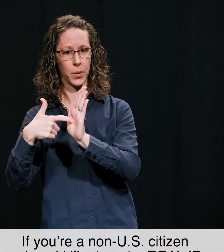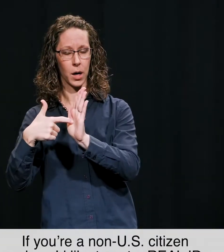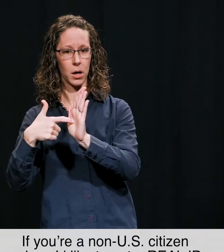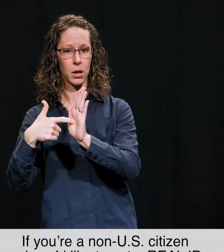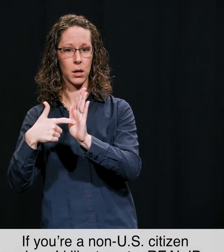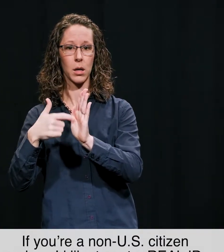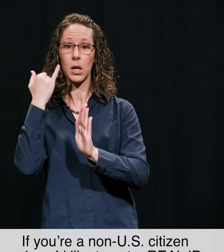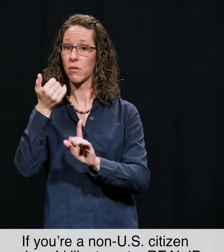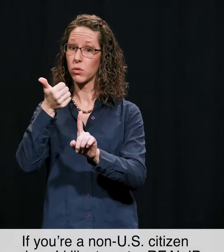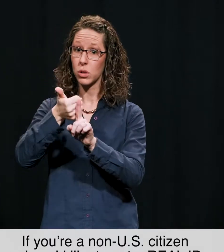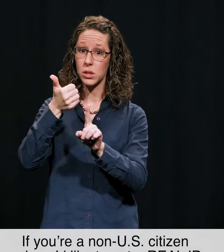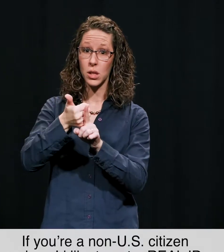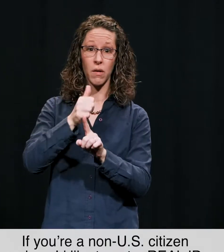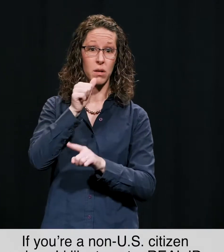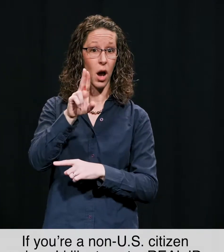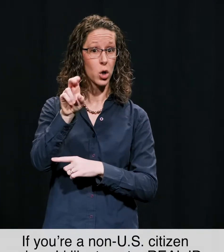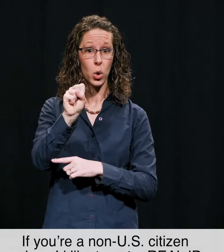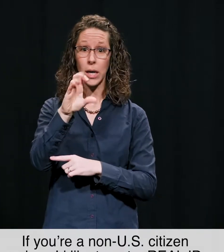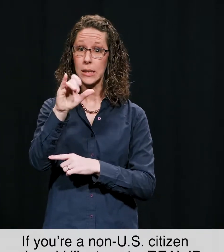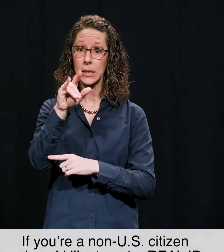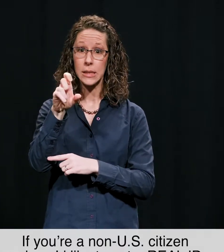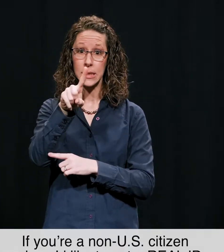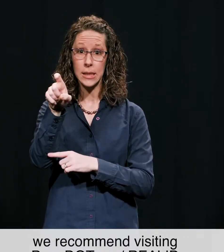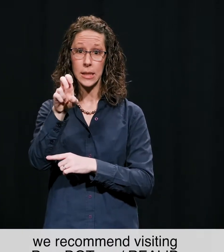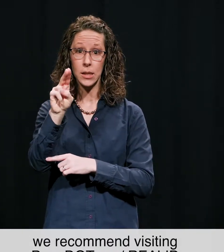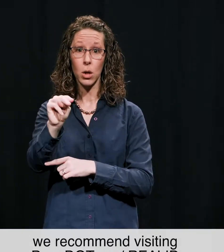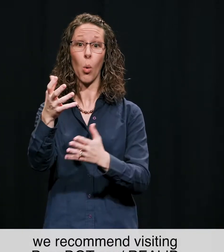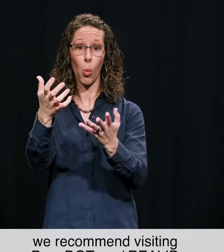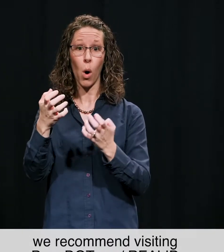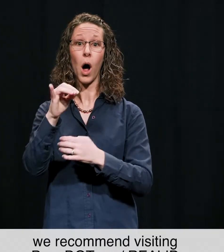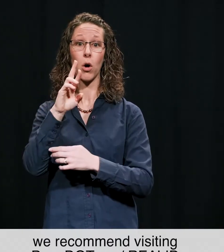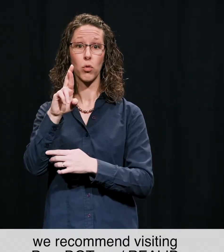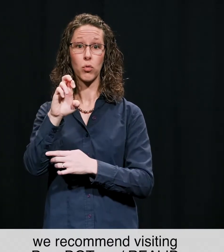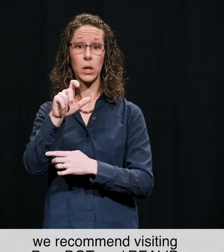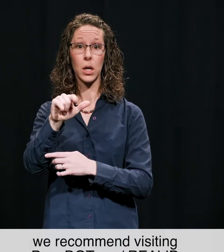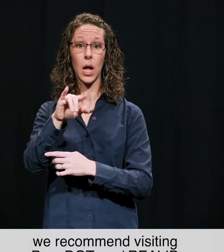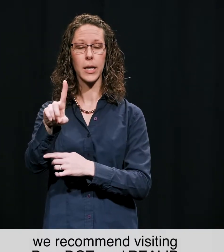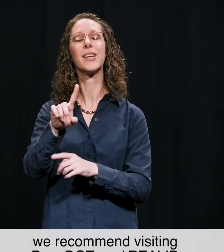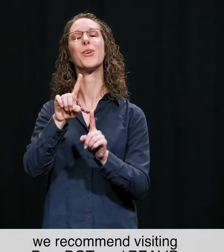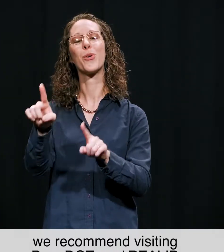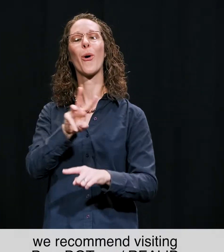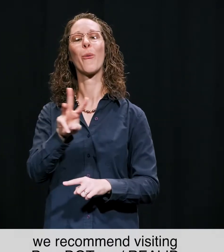citizen and you'd like to get a Real ID, we recommend visiting